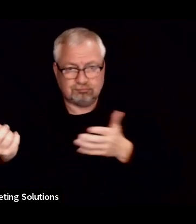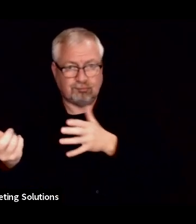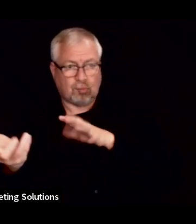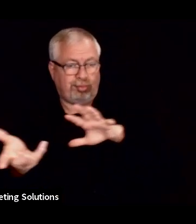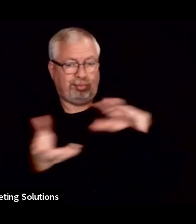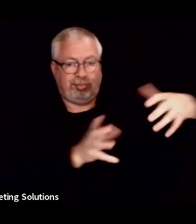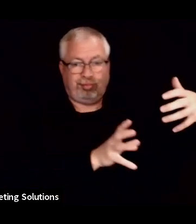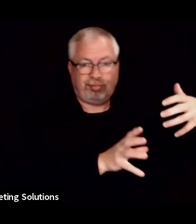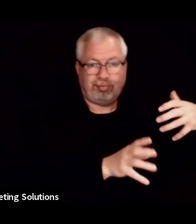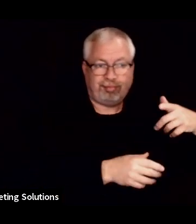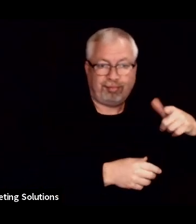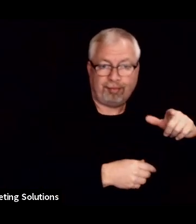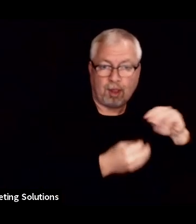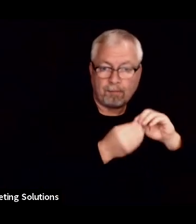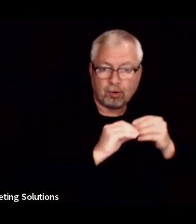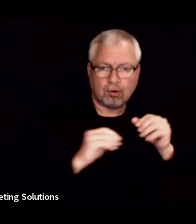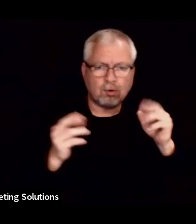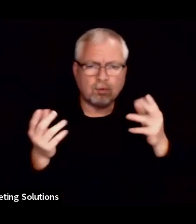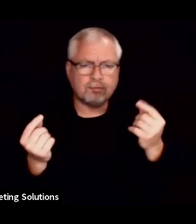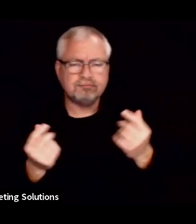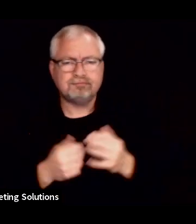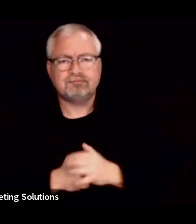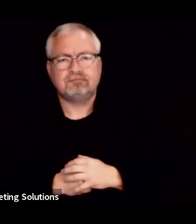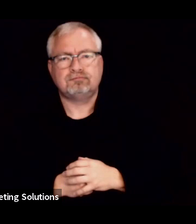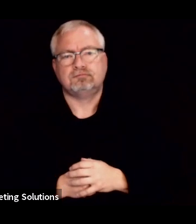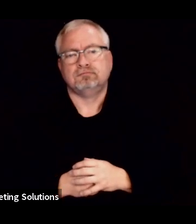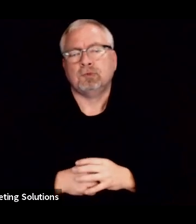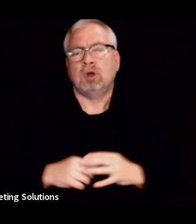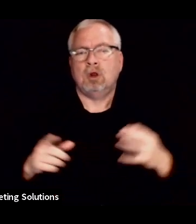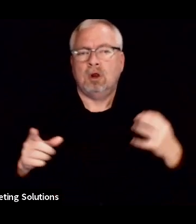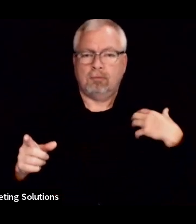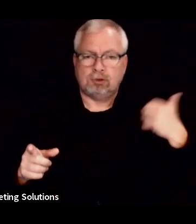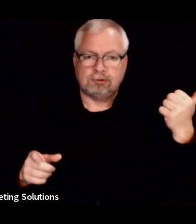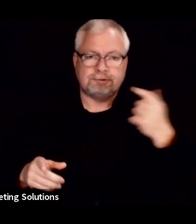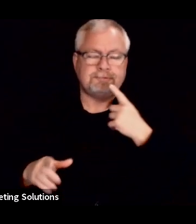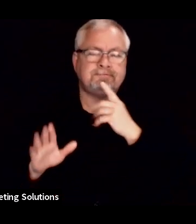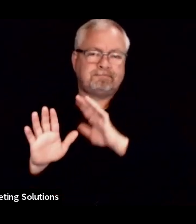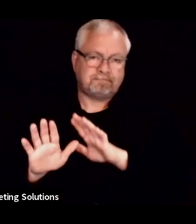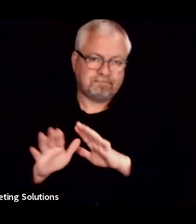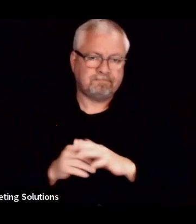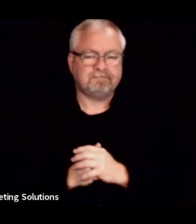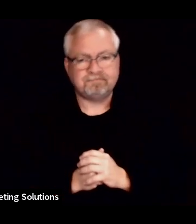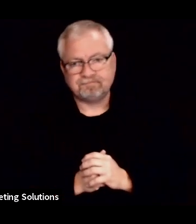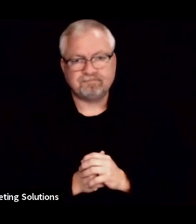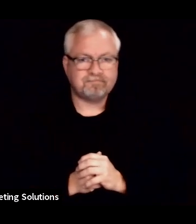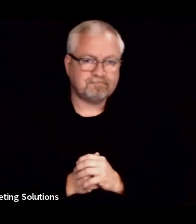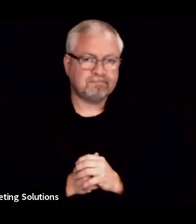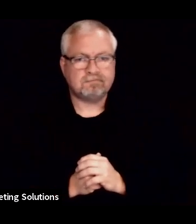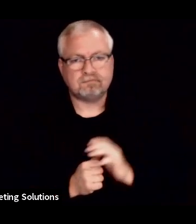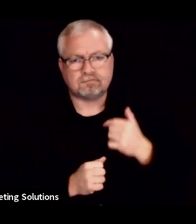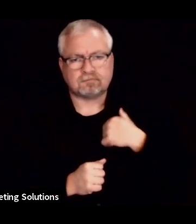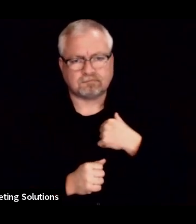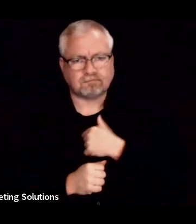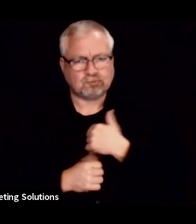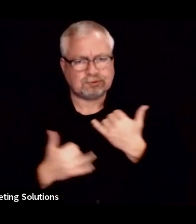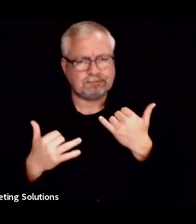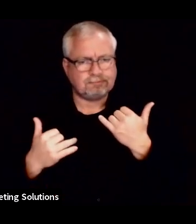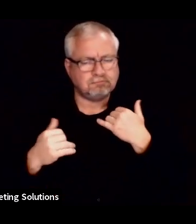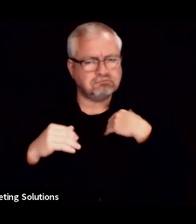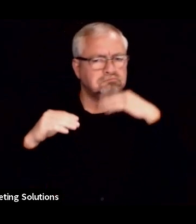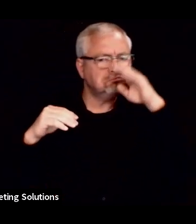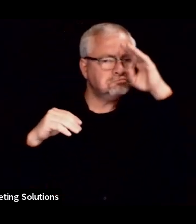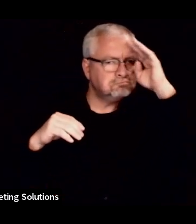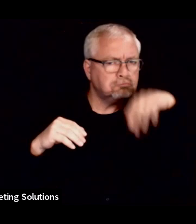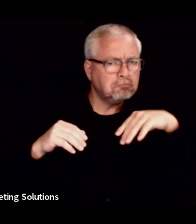Yes, thanks. It certainly is not completely unexpected. I think that the whole reason that the surge planning